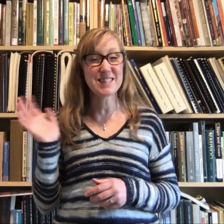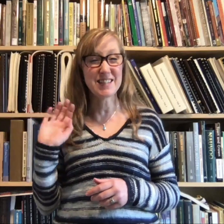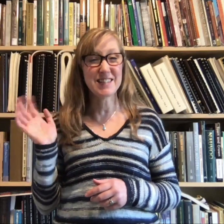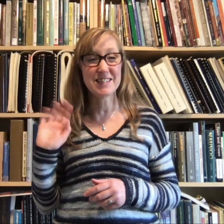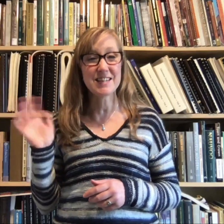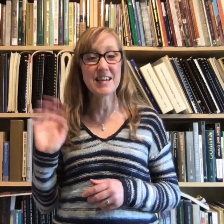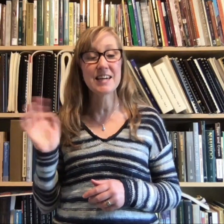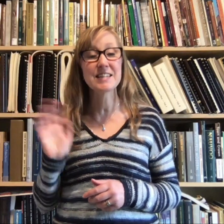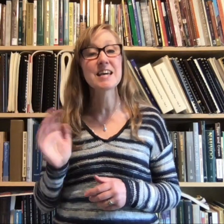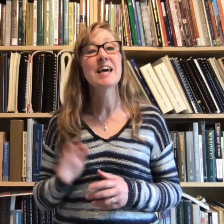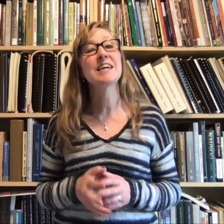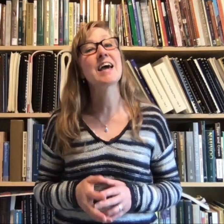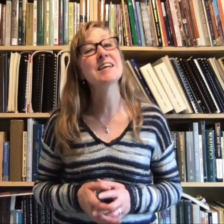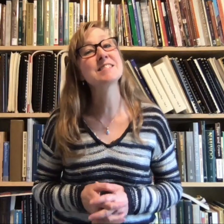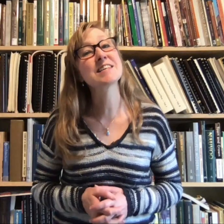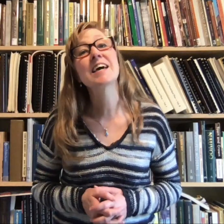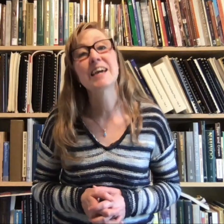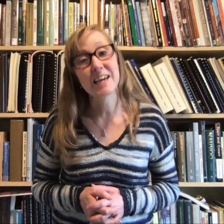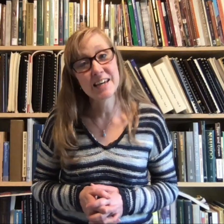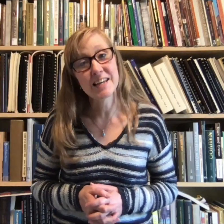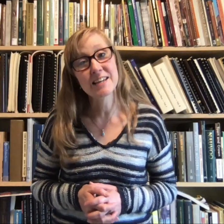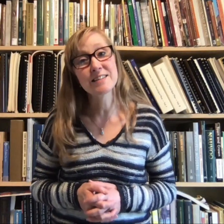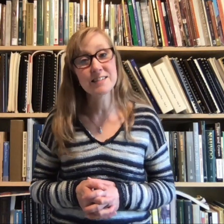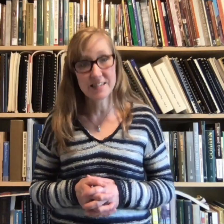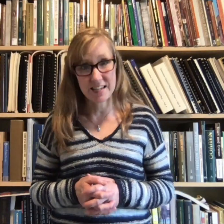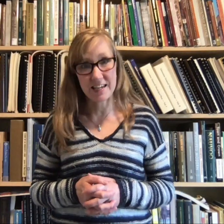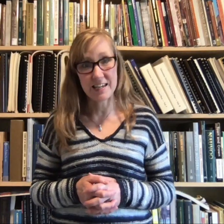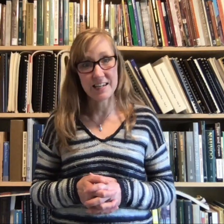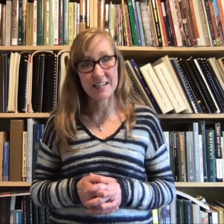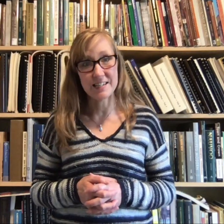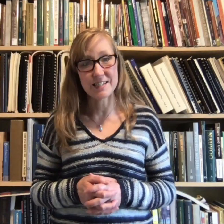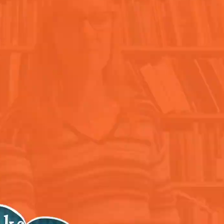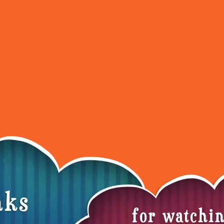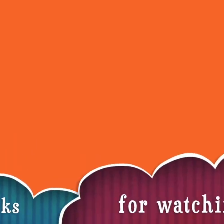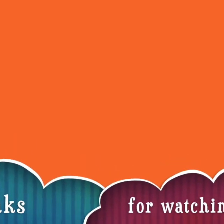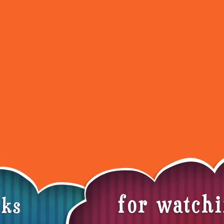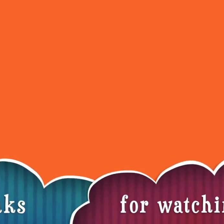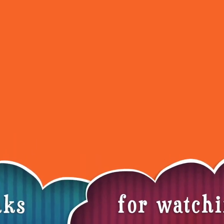Yes, indeed. Yes, indeed.